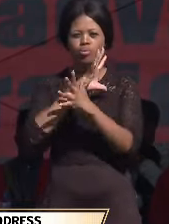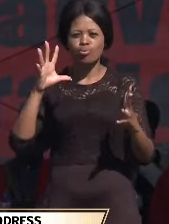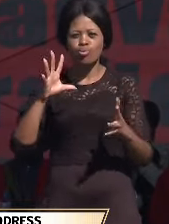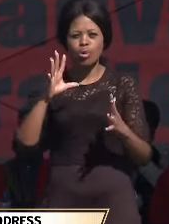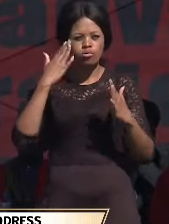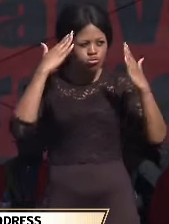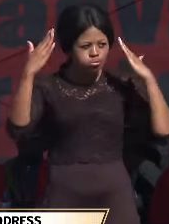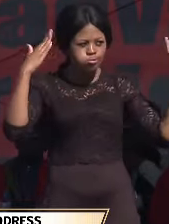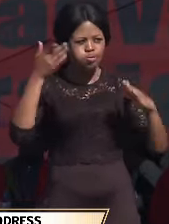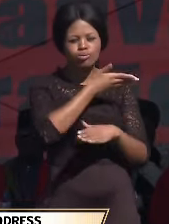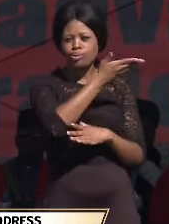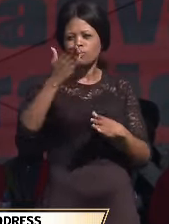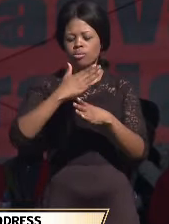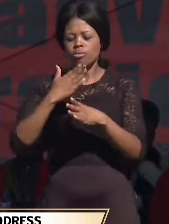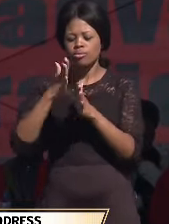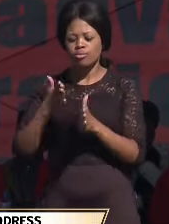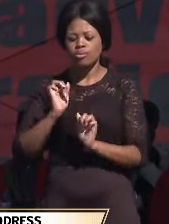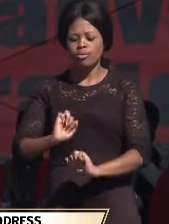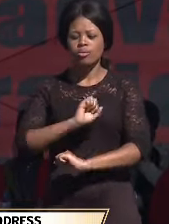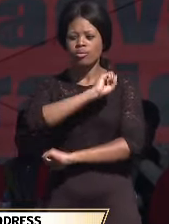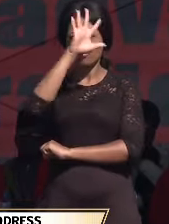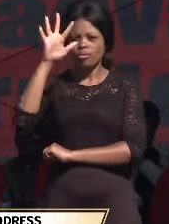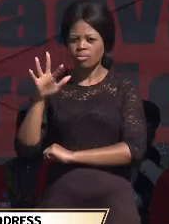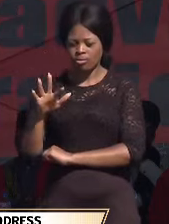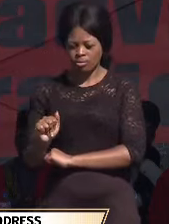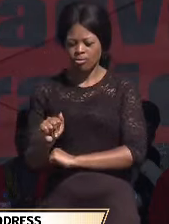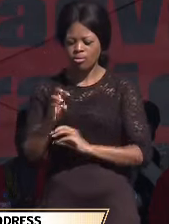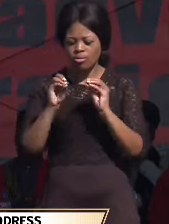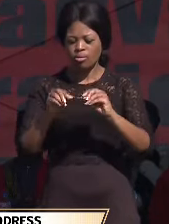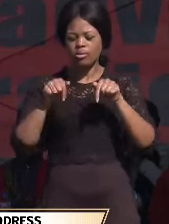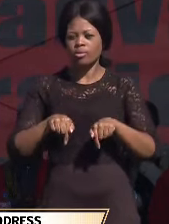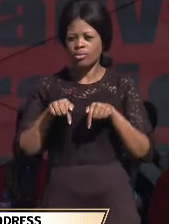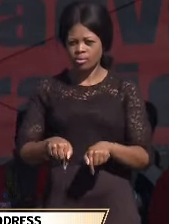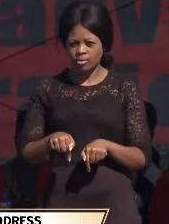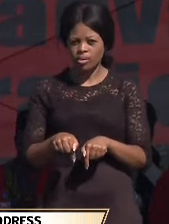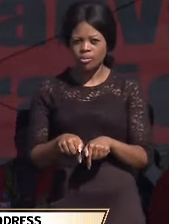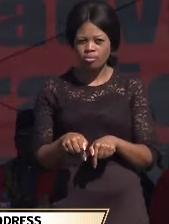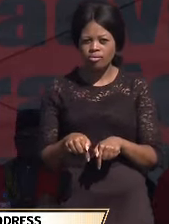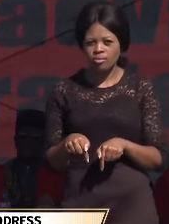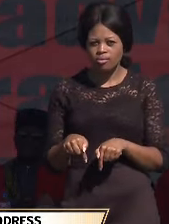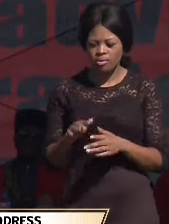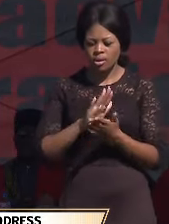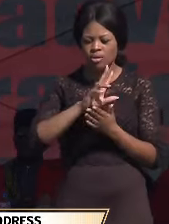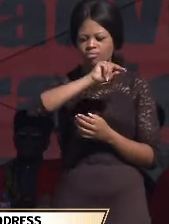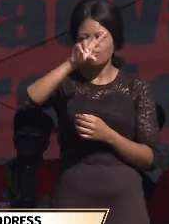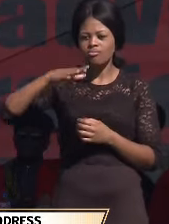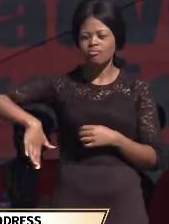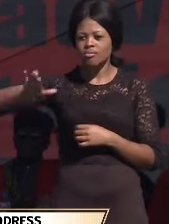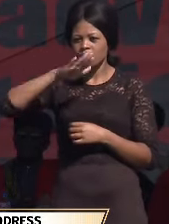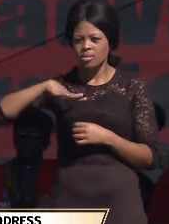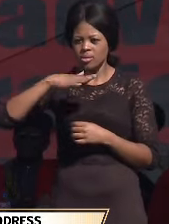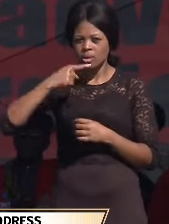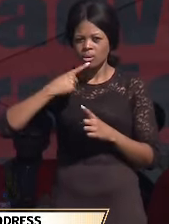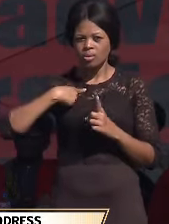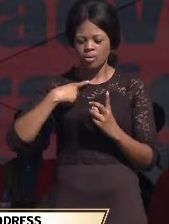ngibingelele nina basebenzi basemzansi enikhona namhlanje la nakwezinye indawo njengoba